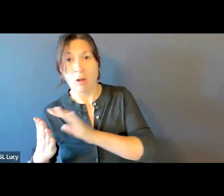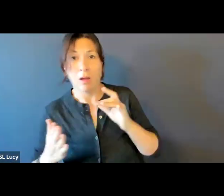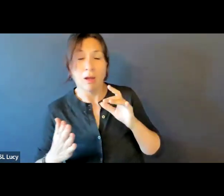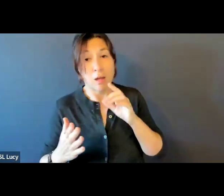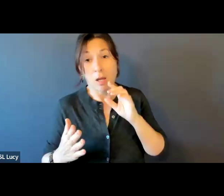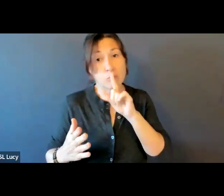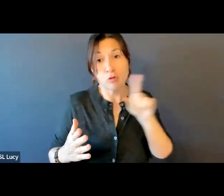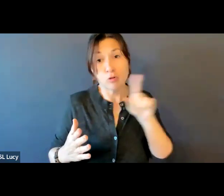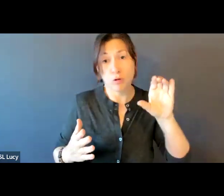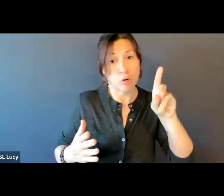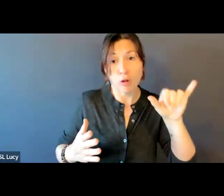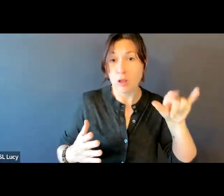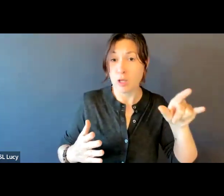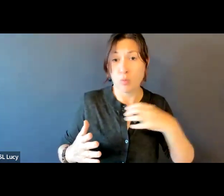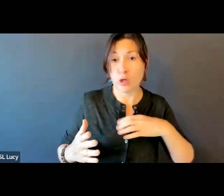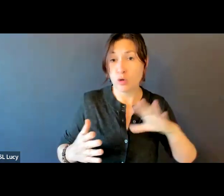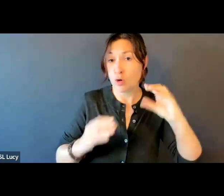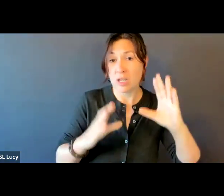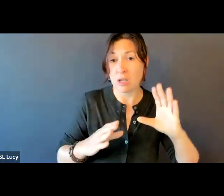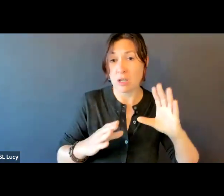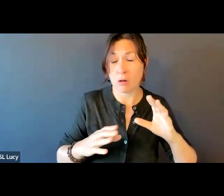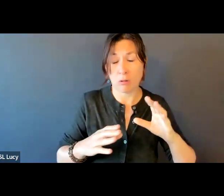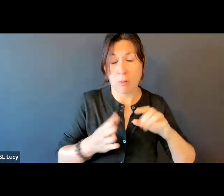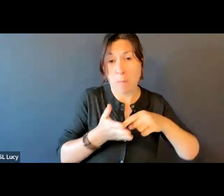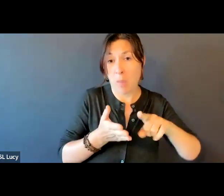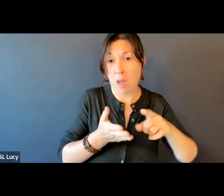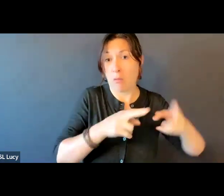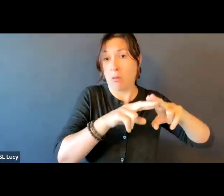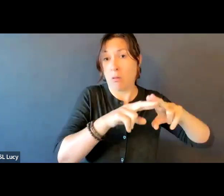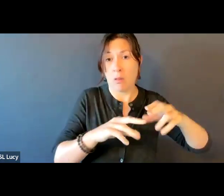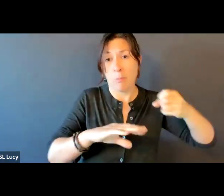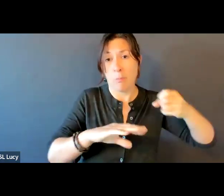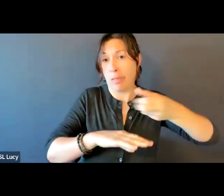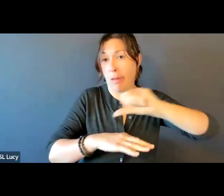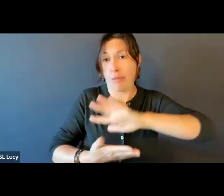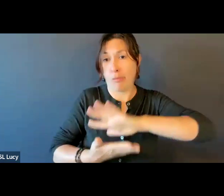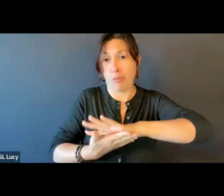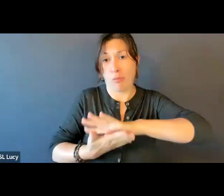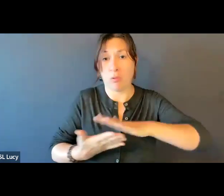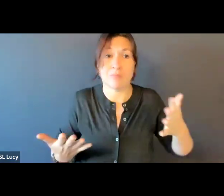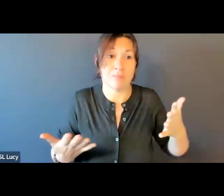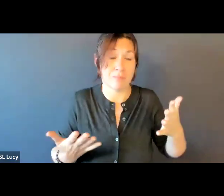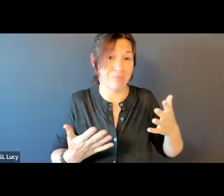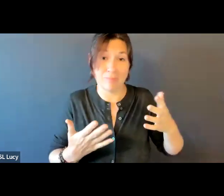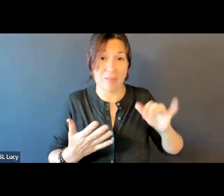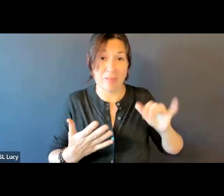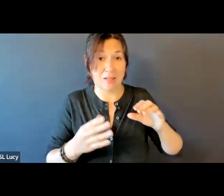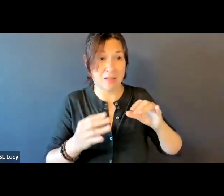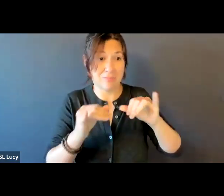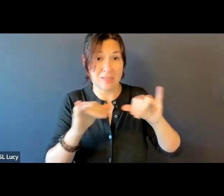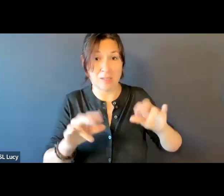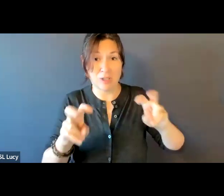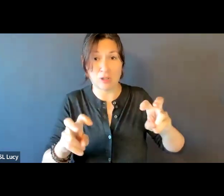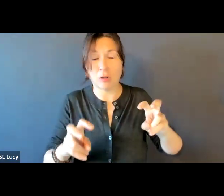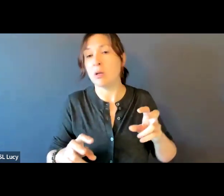but that would present a lot of problems. But great teachers, and then the other thing is extra time.